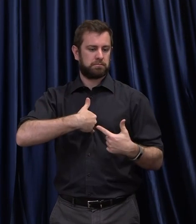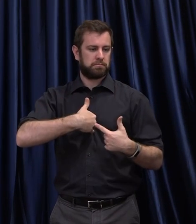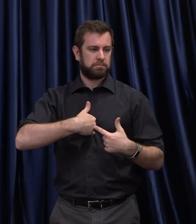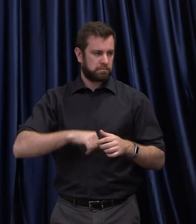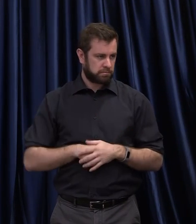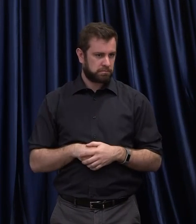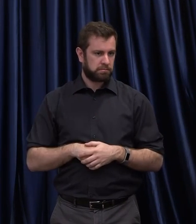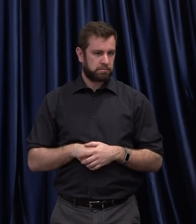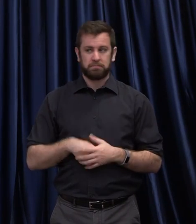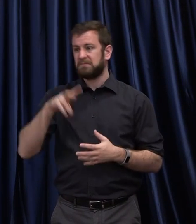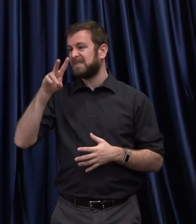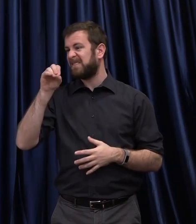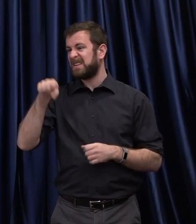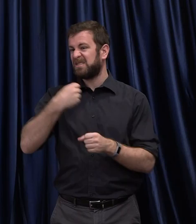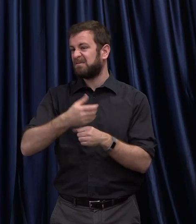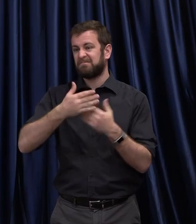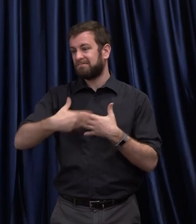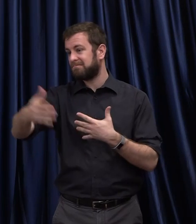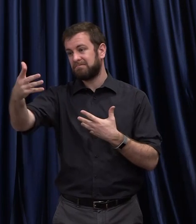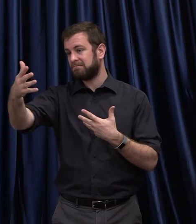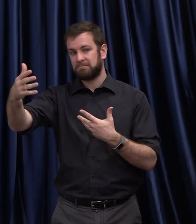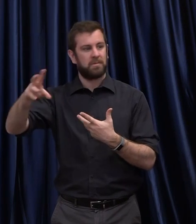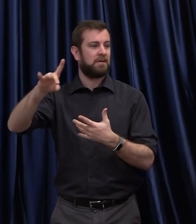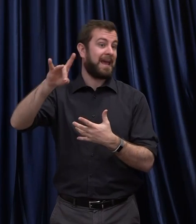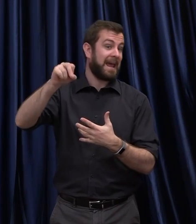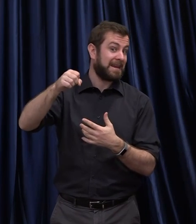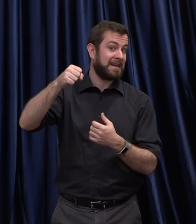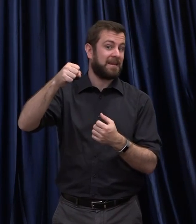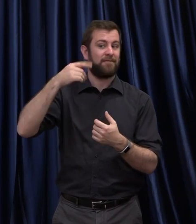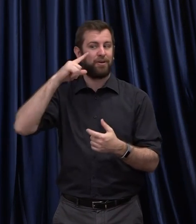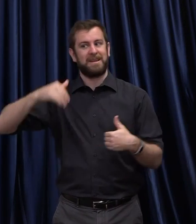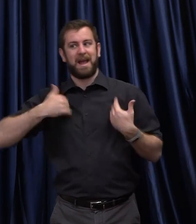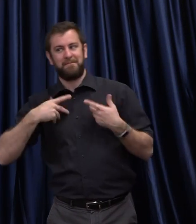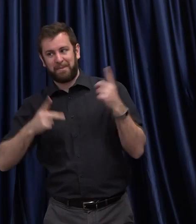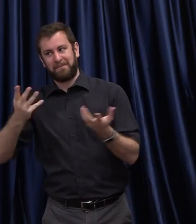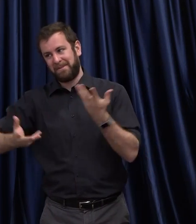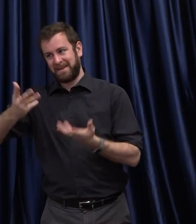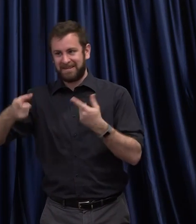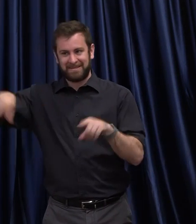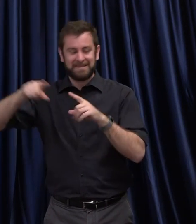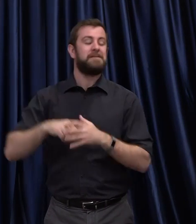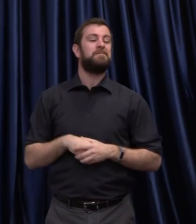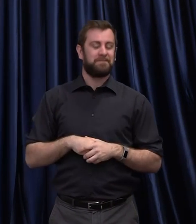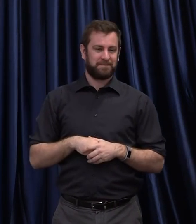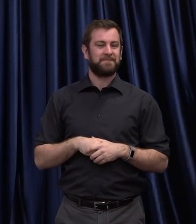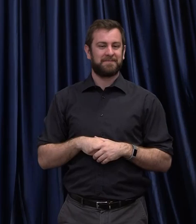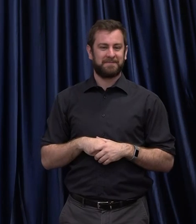70 years or so, 80 years for some young people here maybe, none of